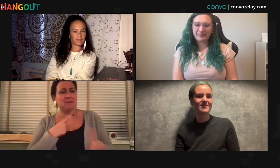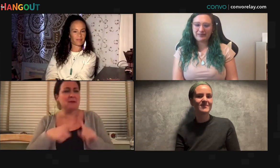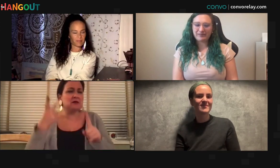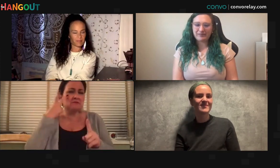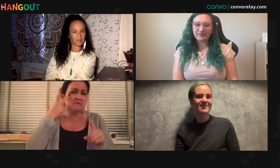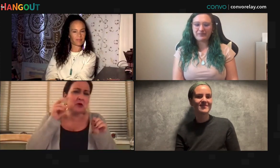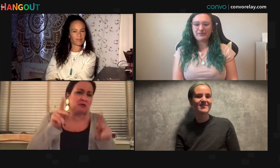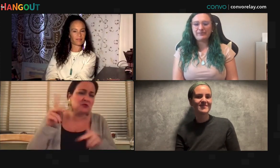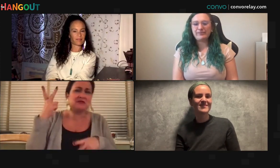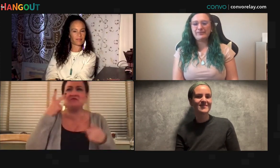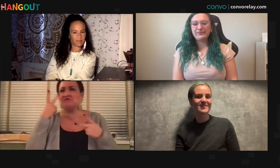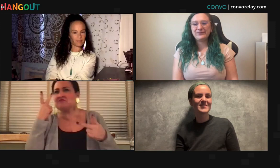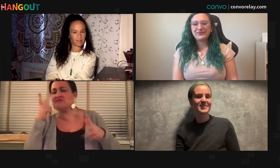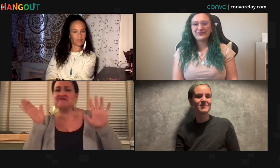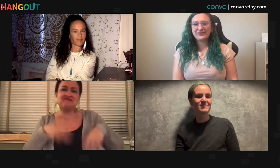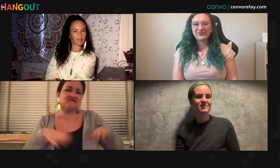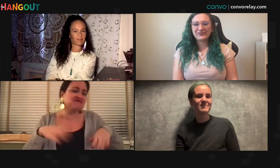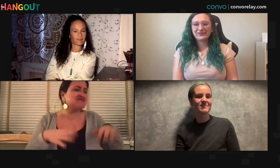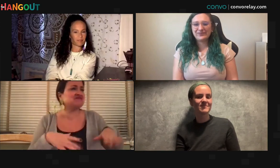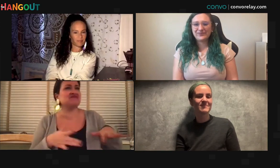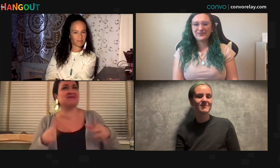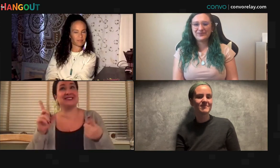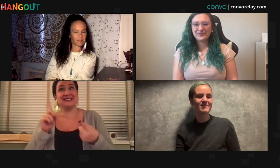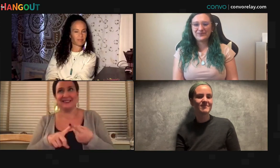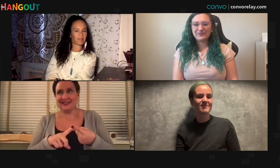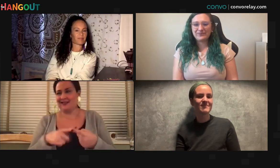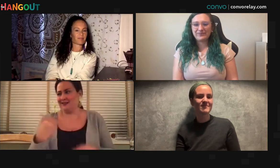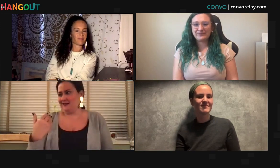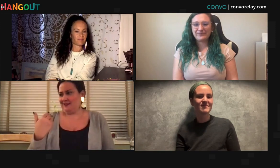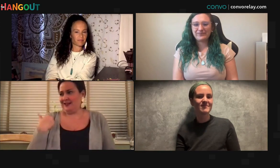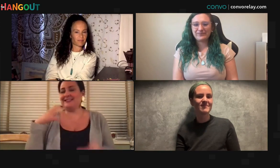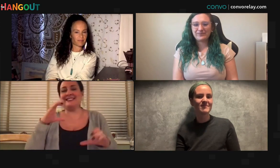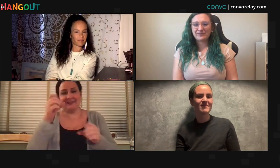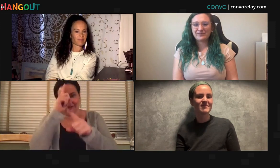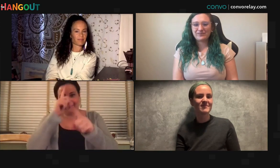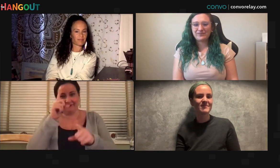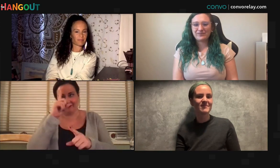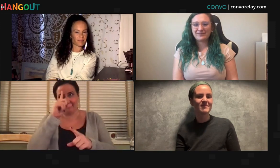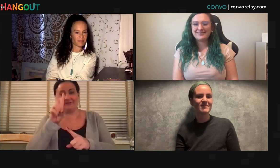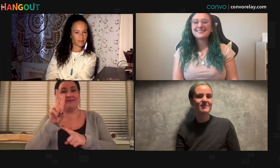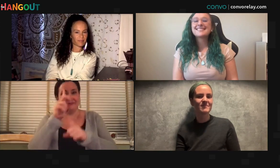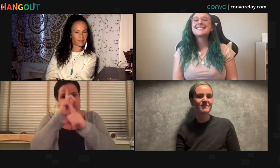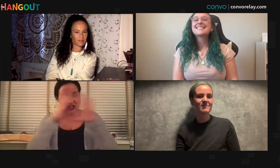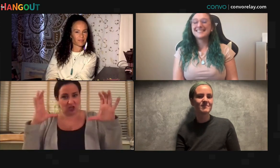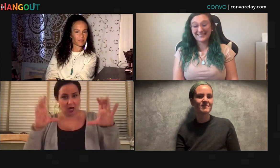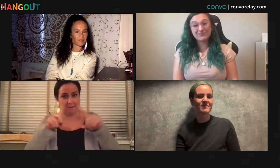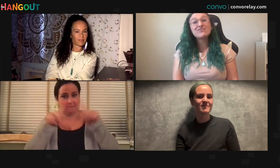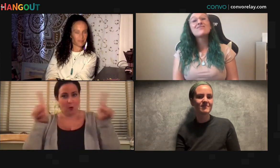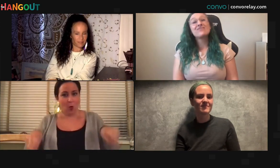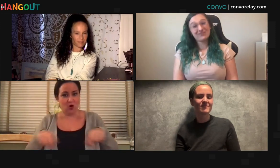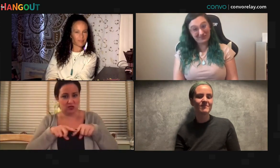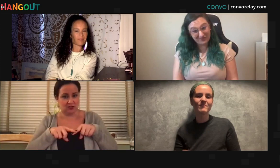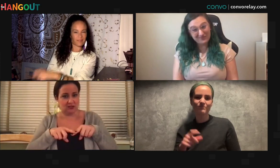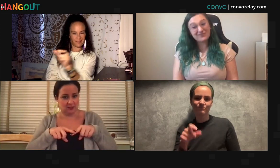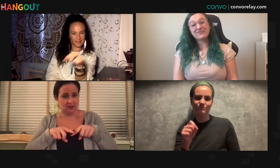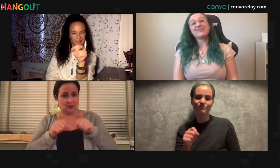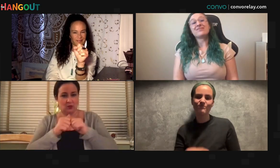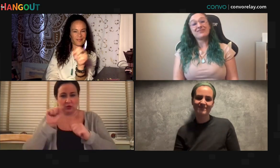I've really started to want to move back to New York City, but an opportunity had not presented itself. I did a